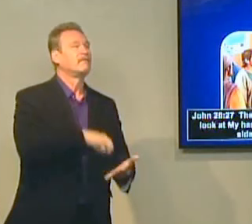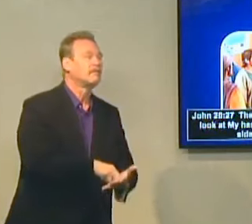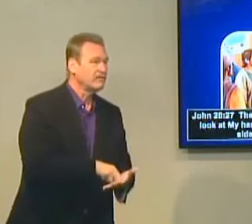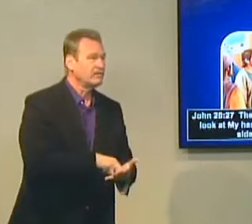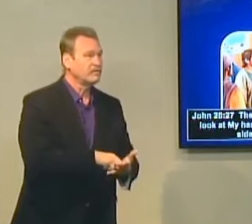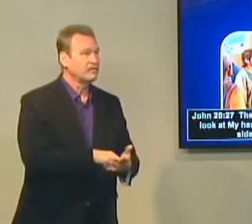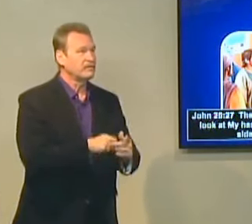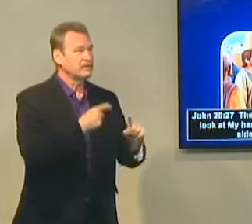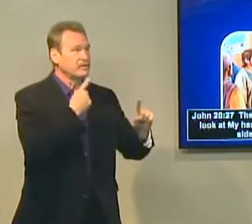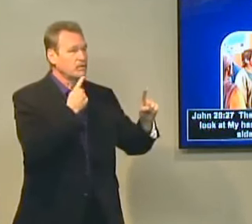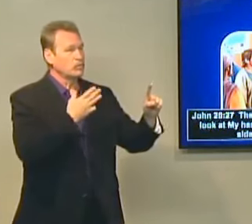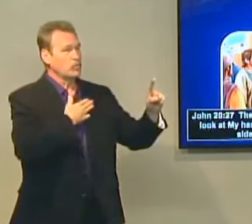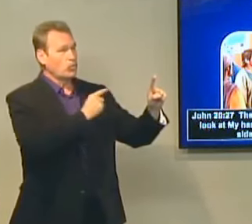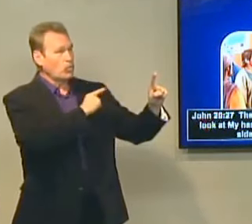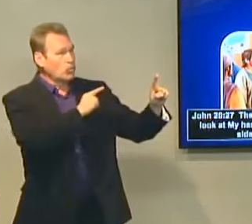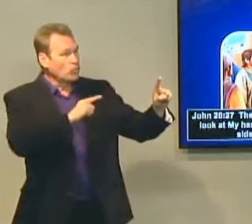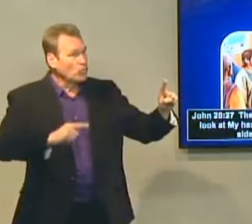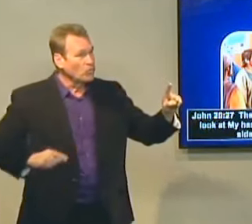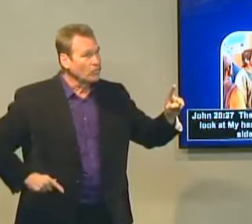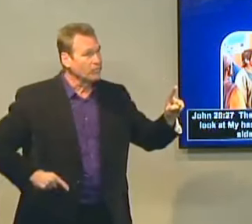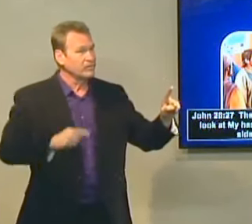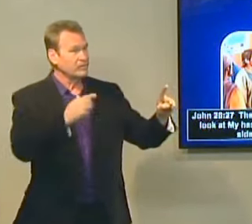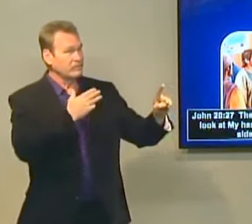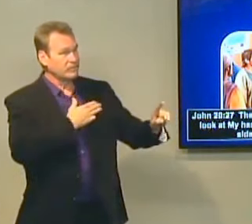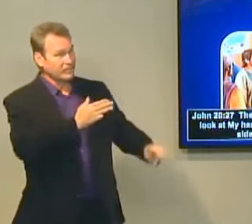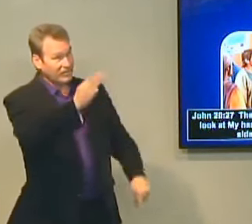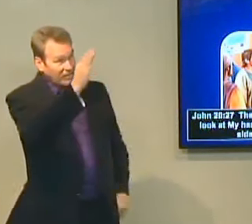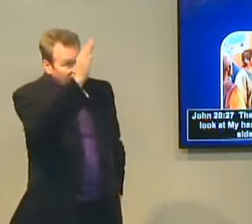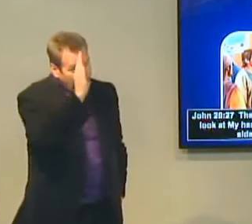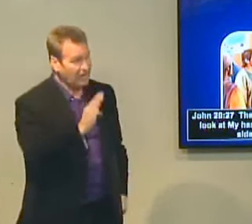Thomas fell down at the foot of Jesus. And said. My Lord. And my God.